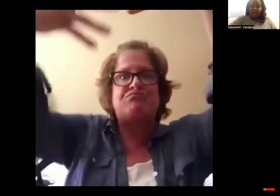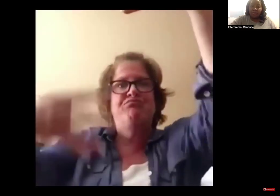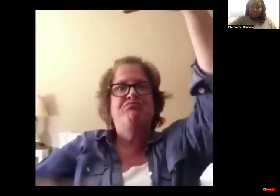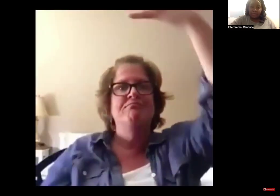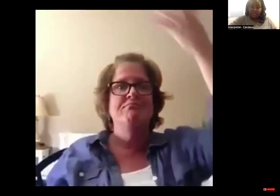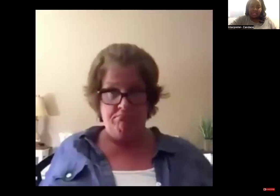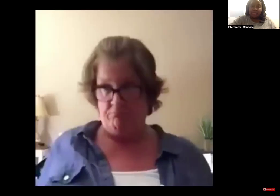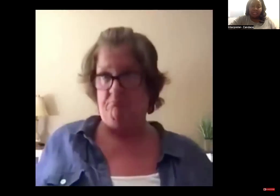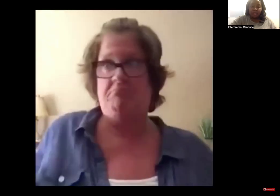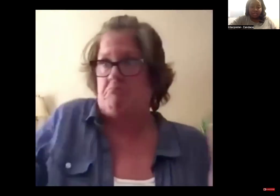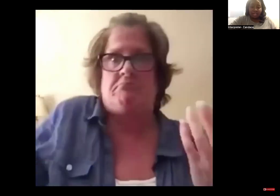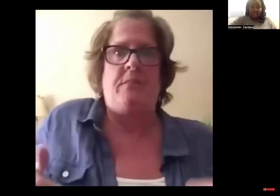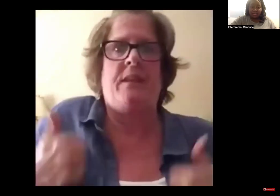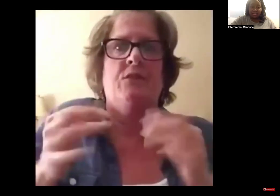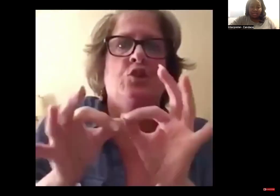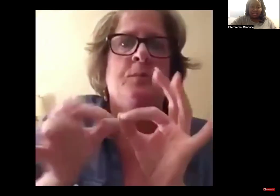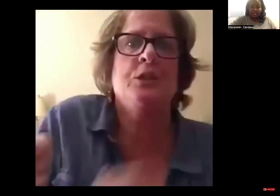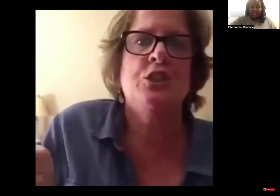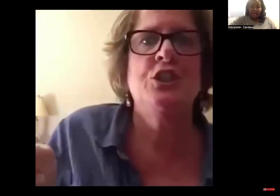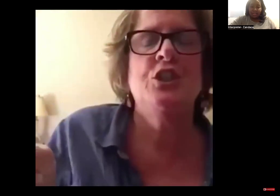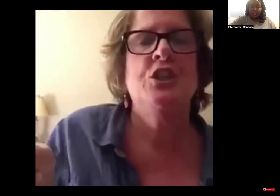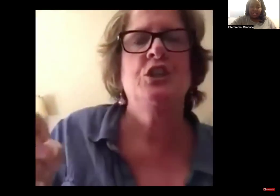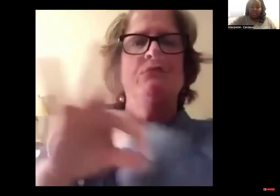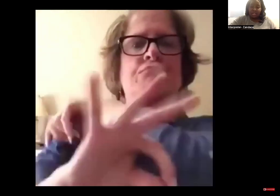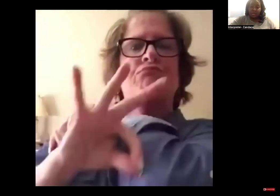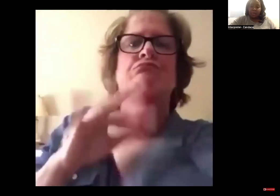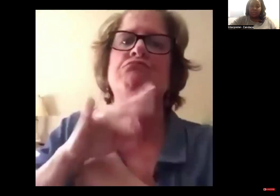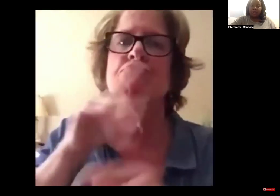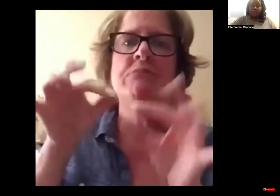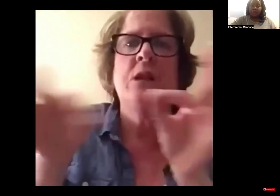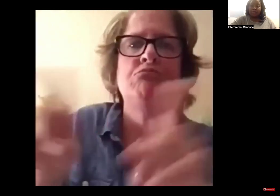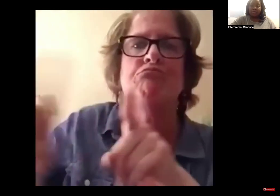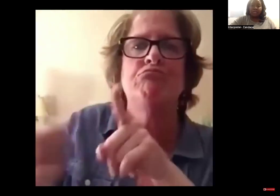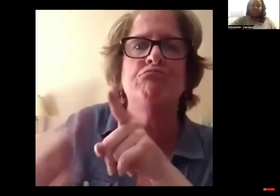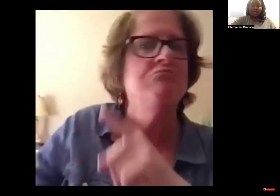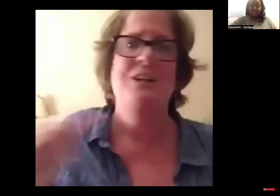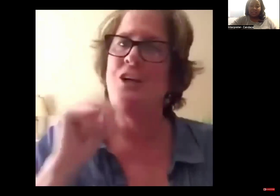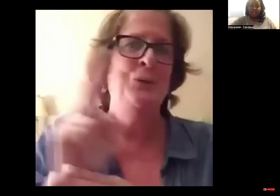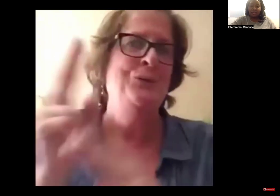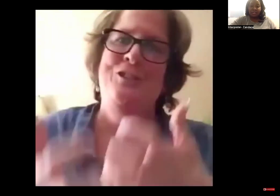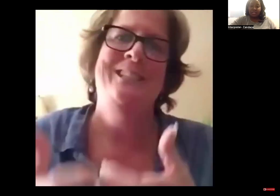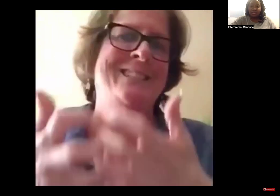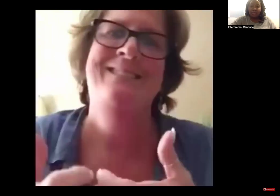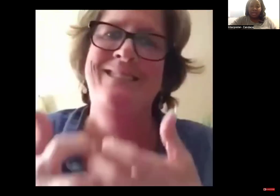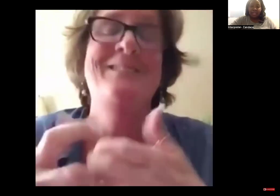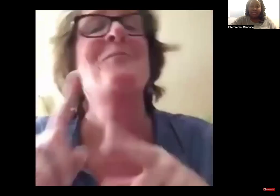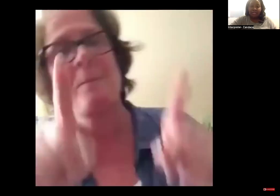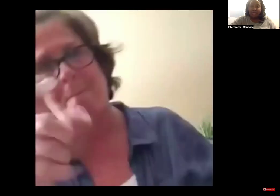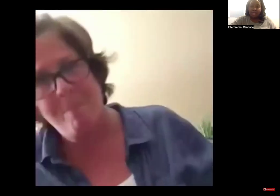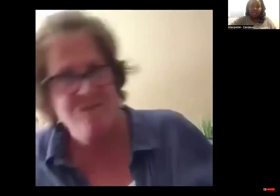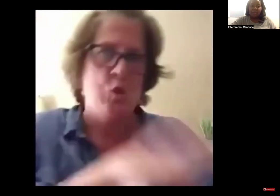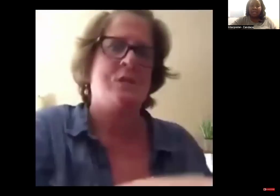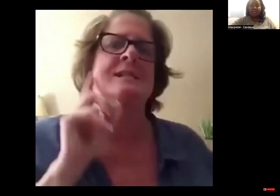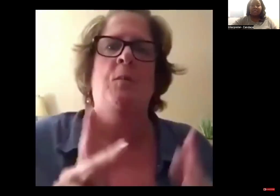and you have interpreters for this list full of things. And just for an interpreter for a deaf person who speaks in a different language, we can't